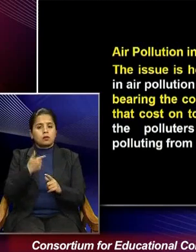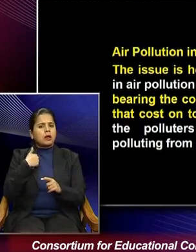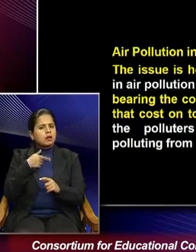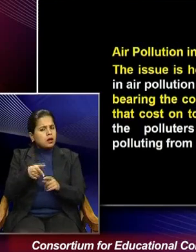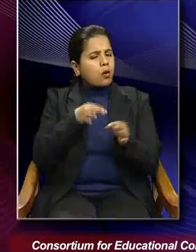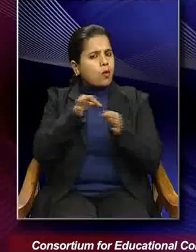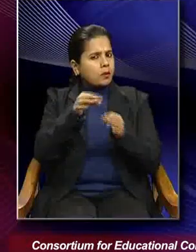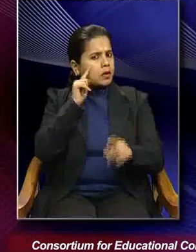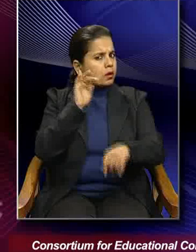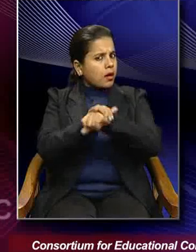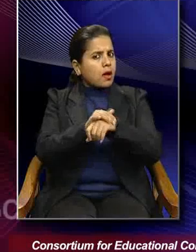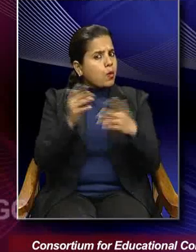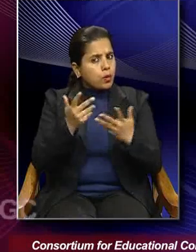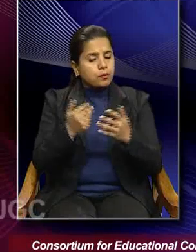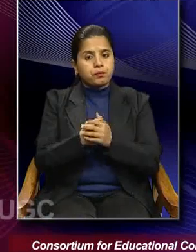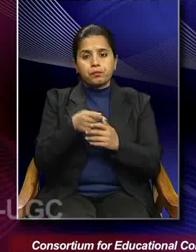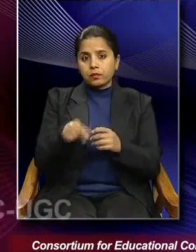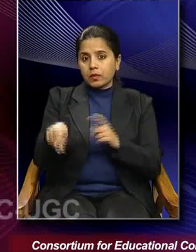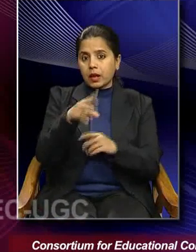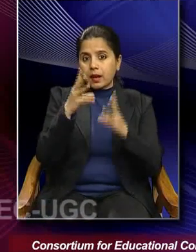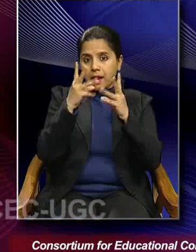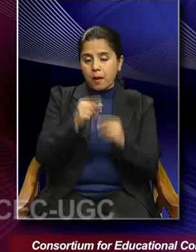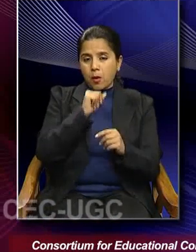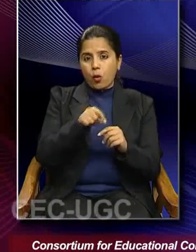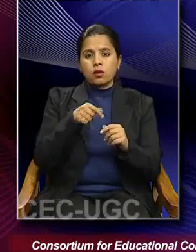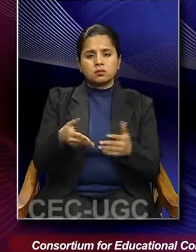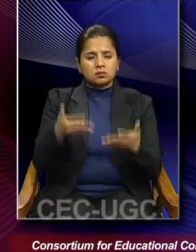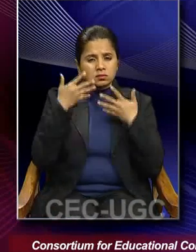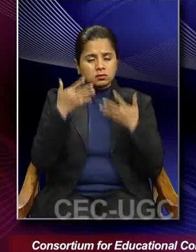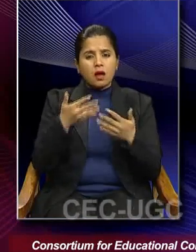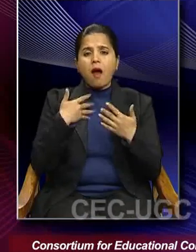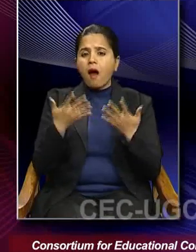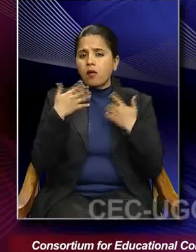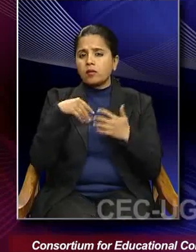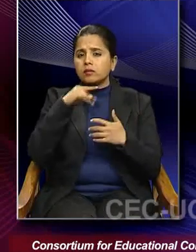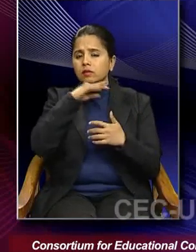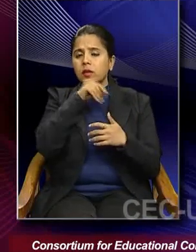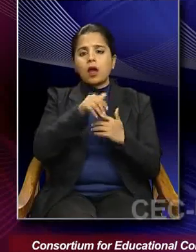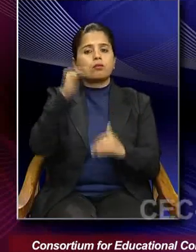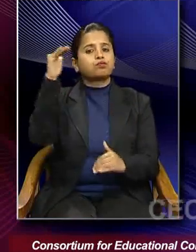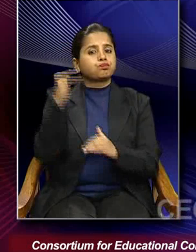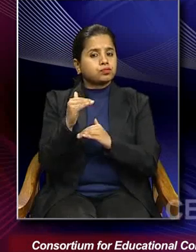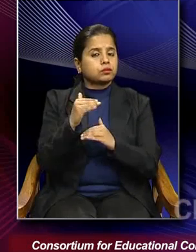to identify that quantity of pollution or air pollution to be reduced.